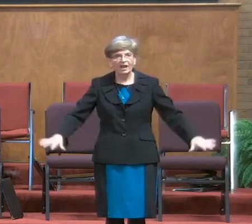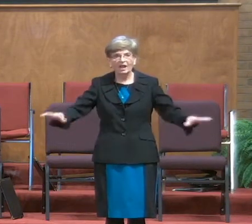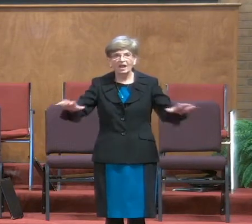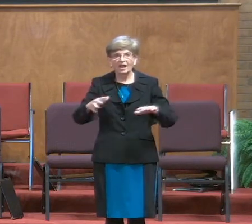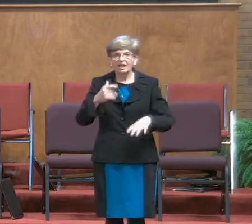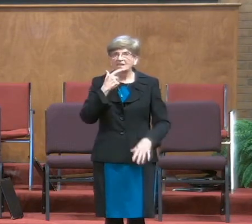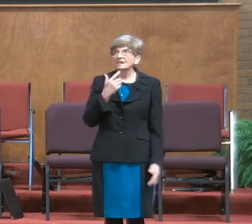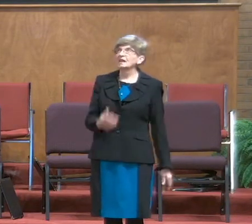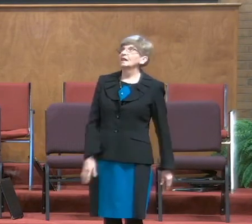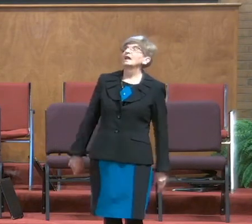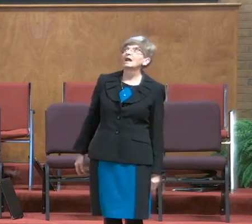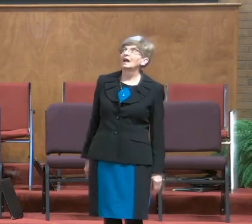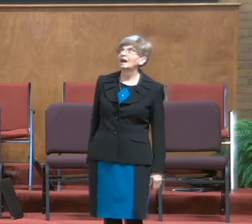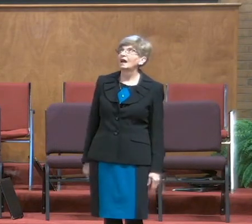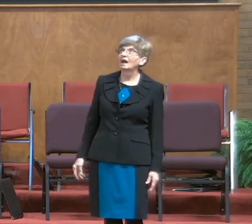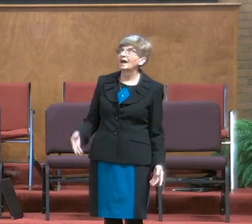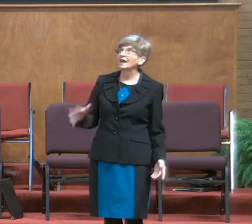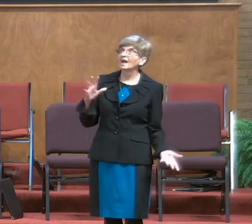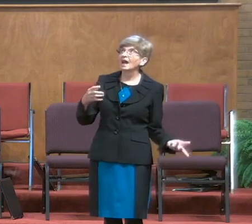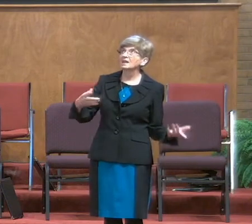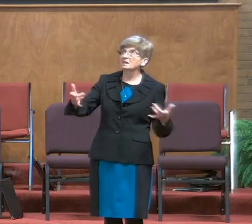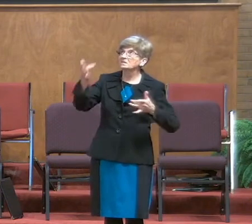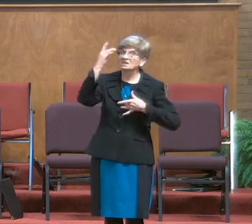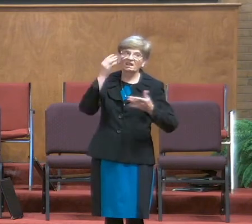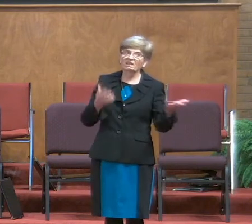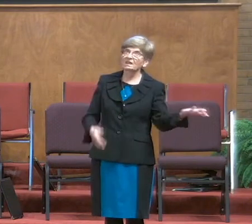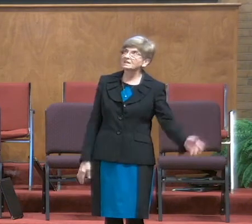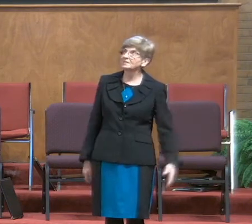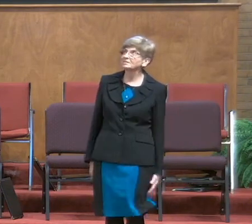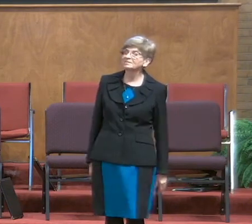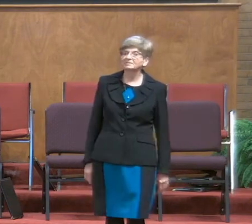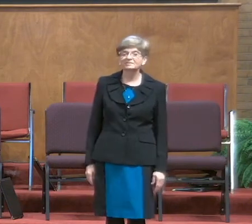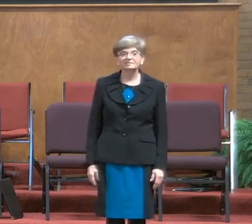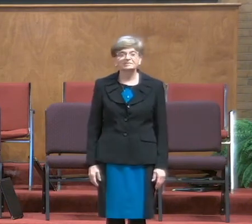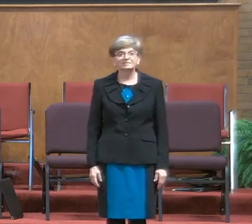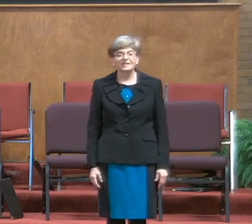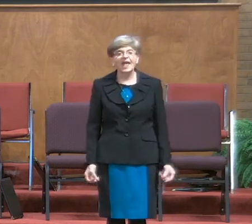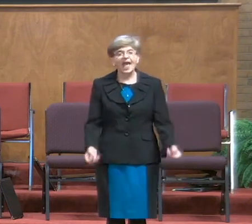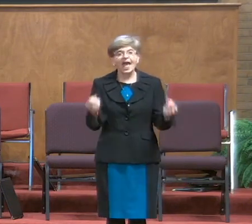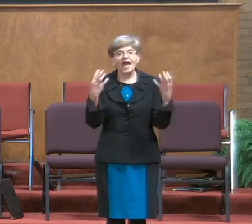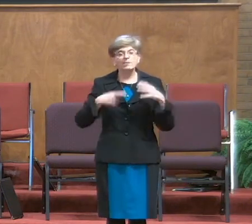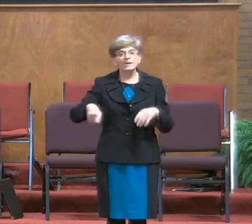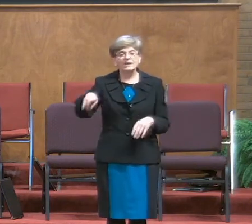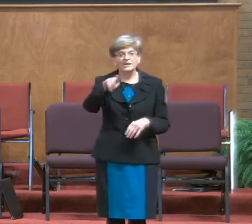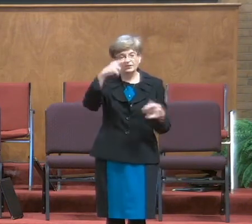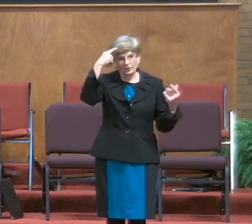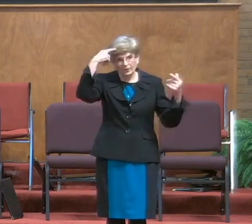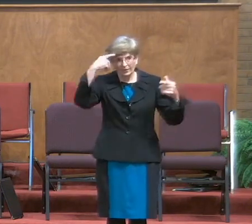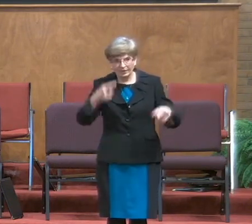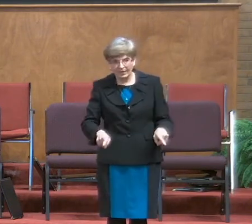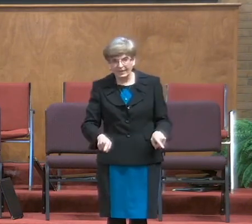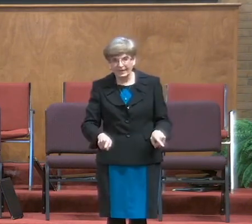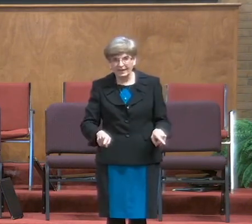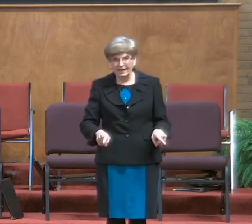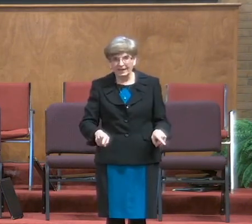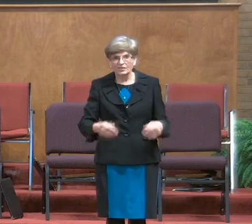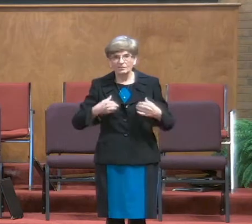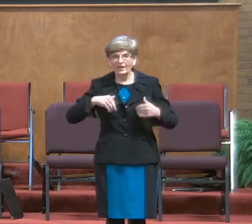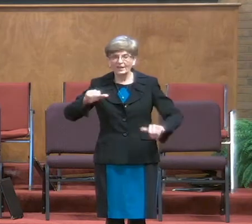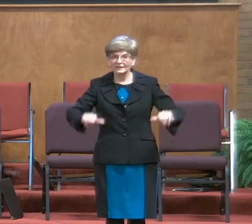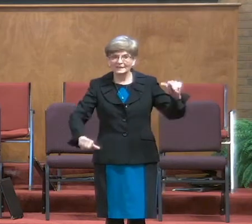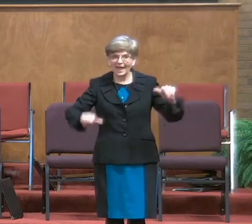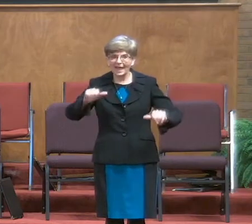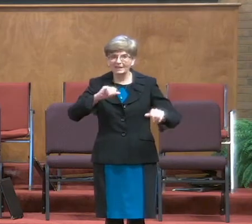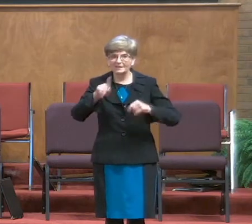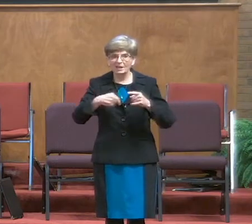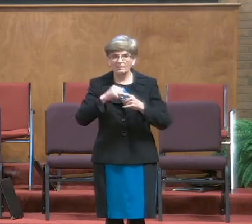God, I'm so tired of all this? How many of you would say this? How many of you have ever had doubts